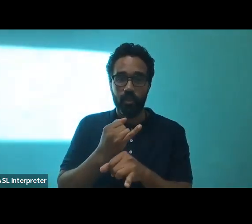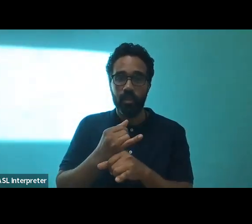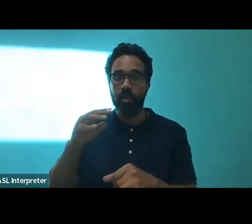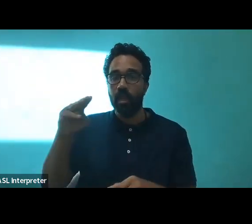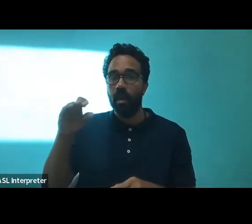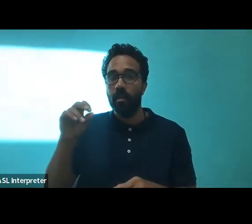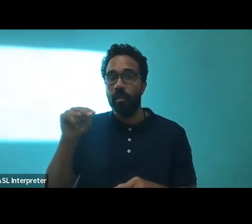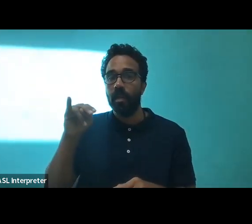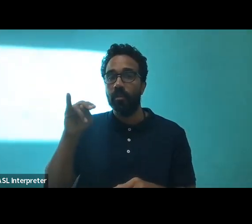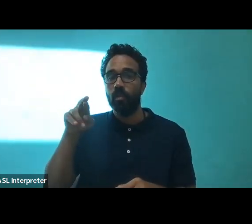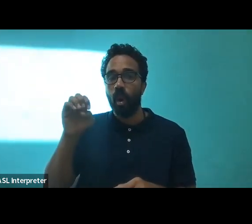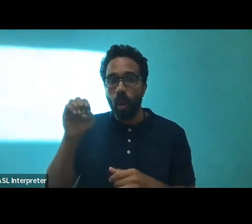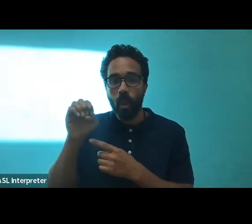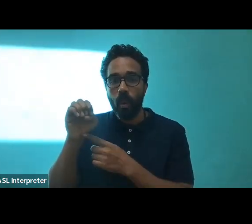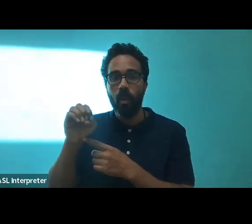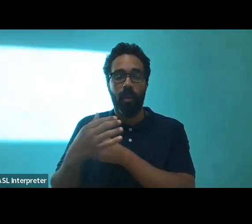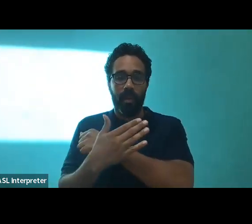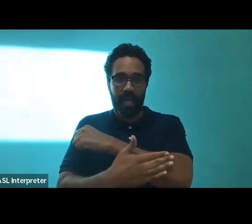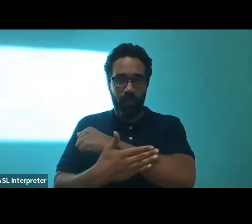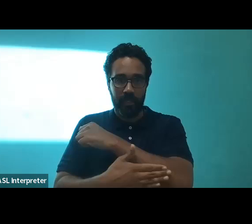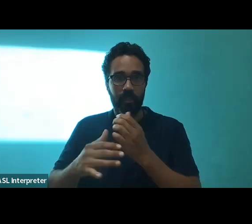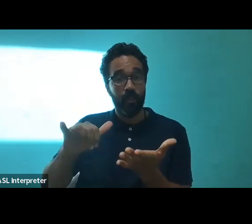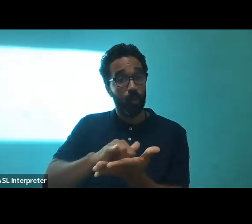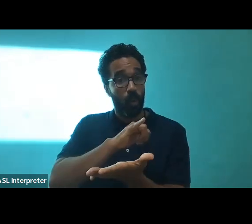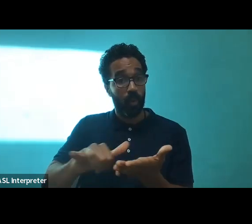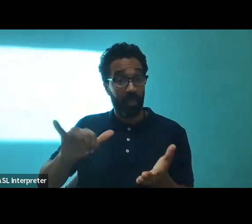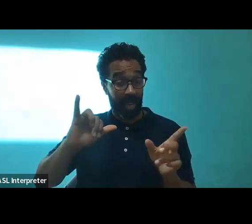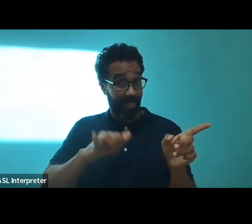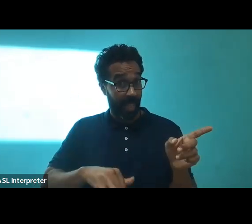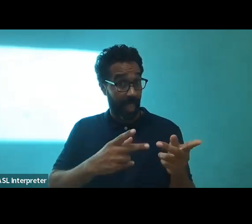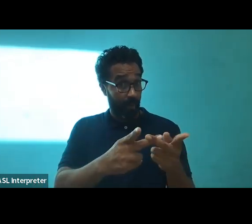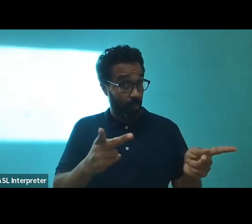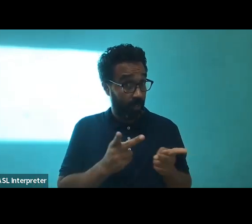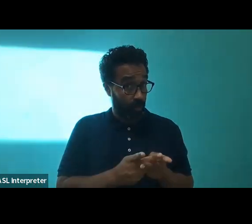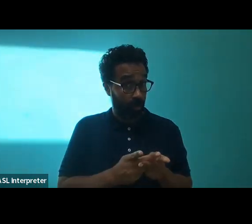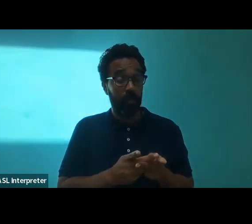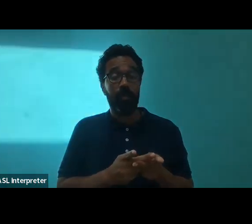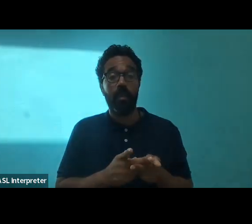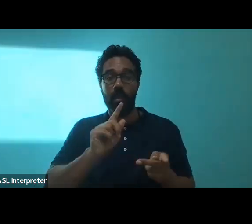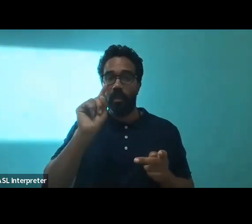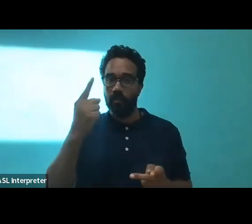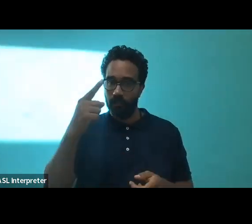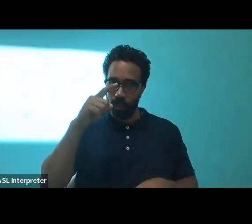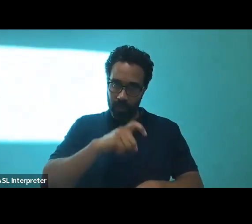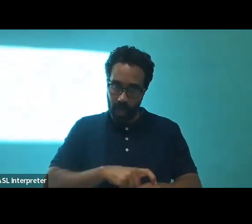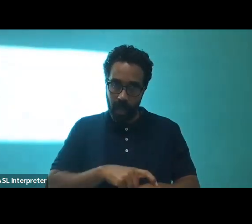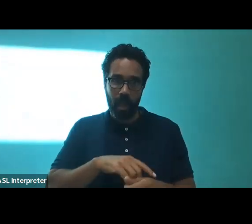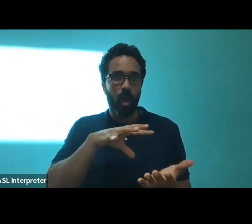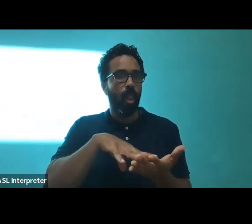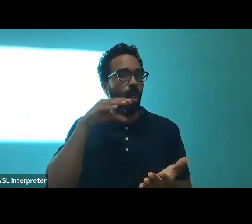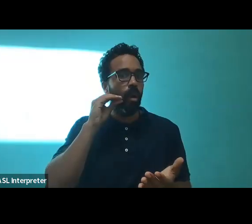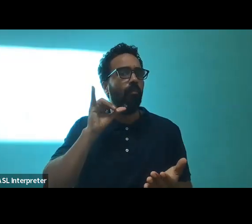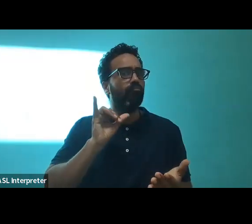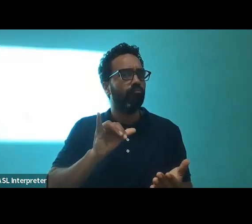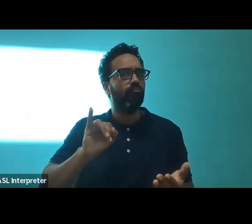New York. It was that position that introduced me to the world of independent